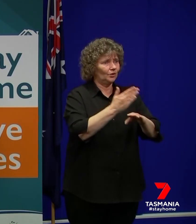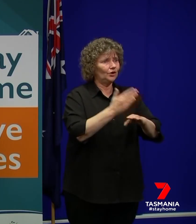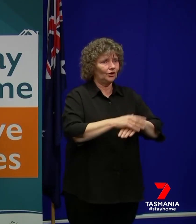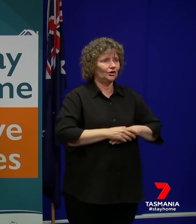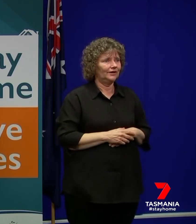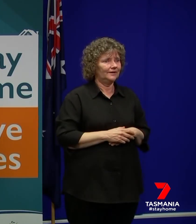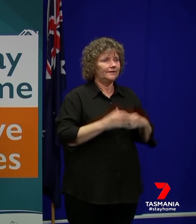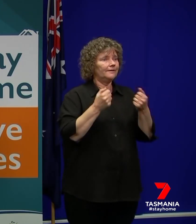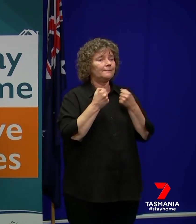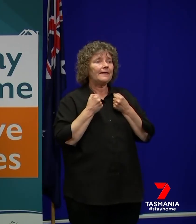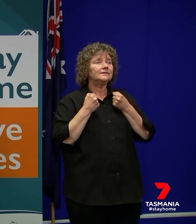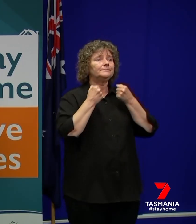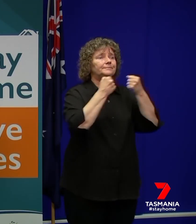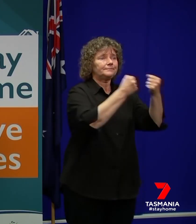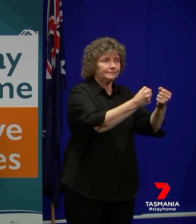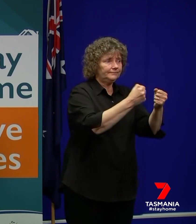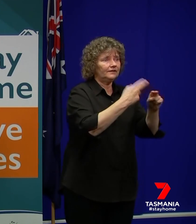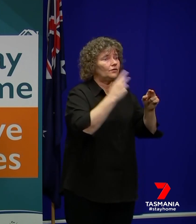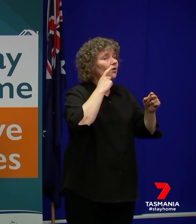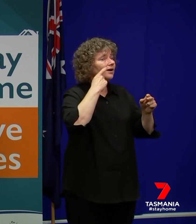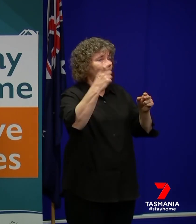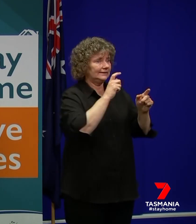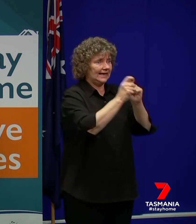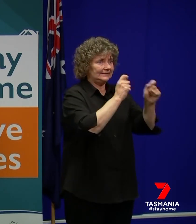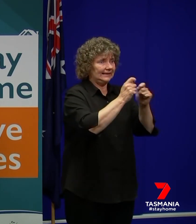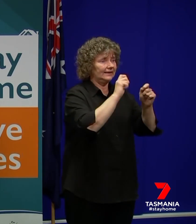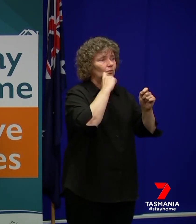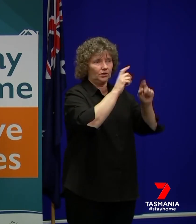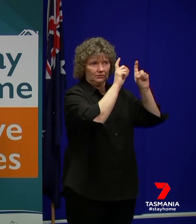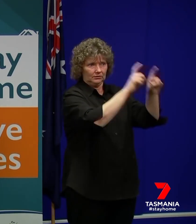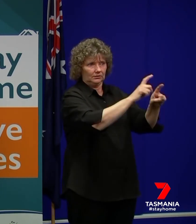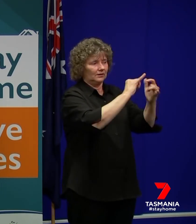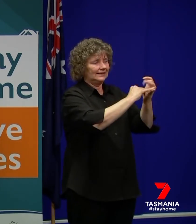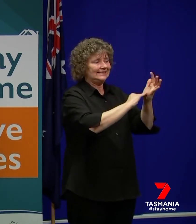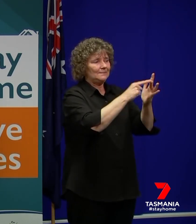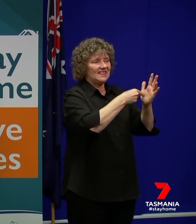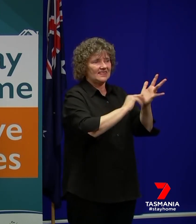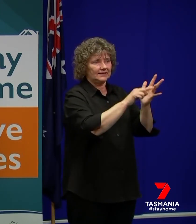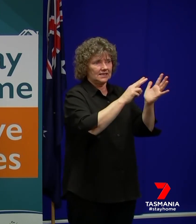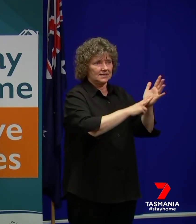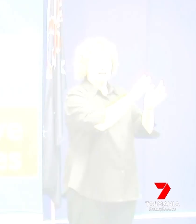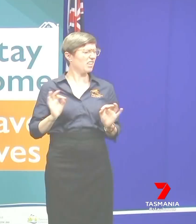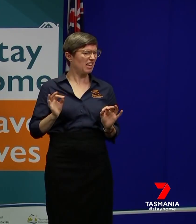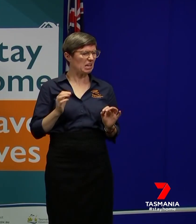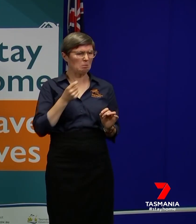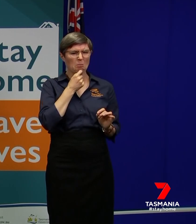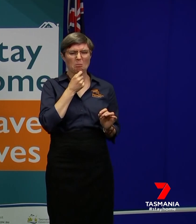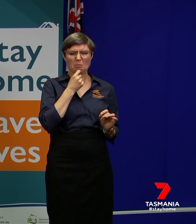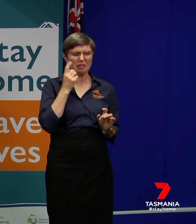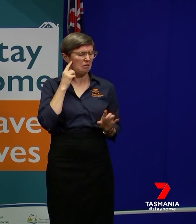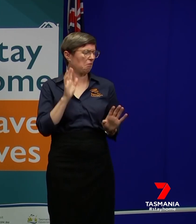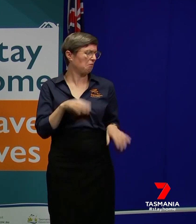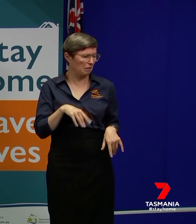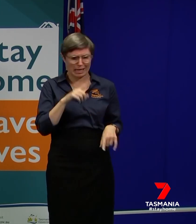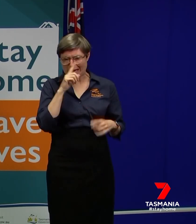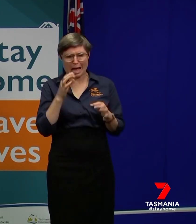mobile clinic is going to remain in Smithton today and it will remain in that location while there continues to be need. Some people have thought